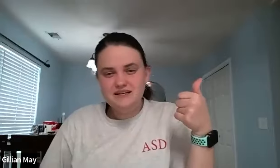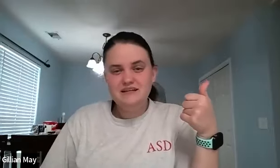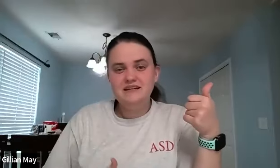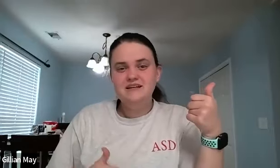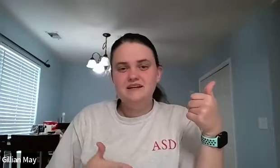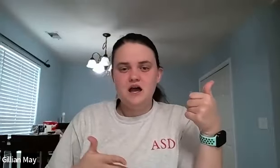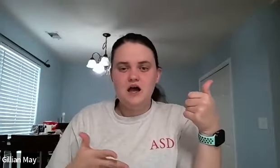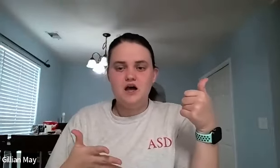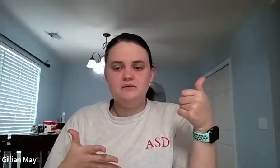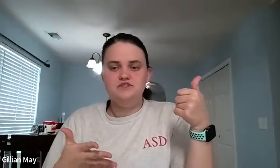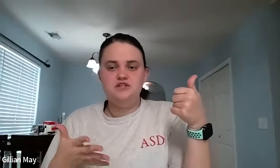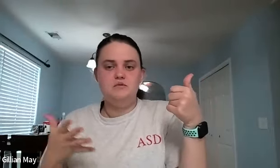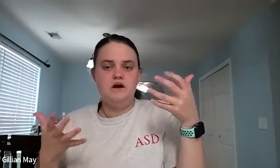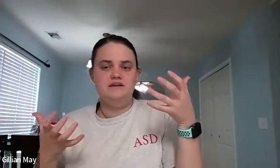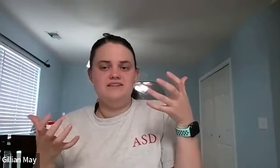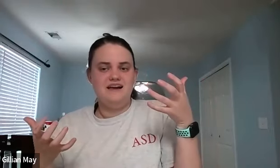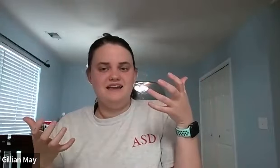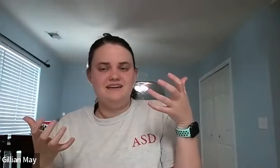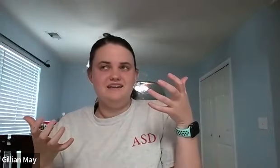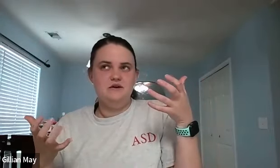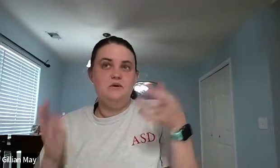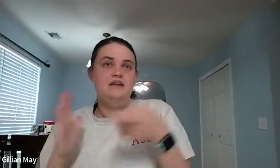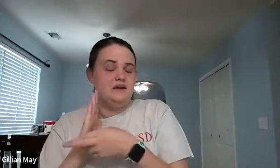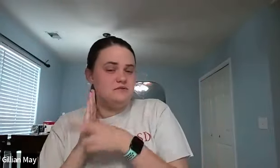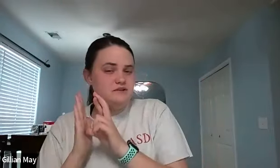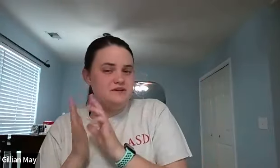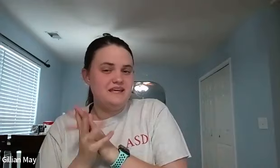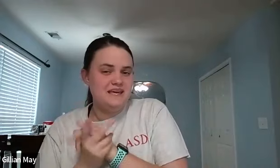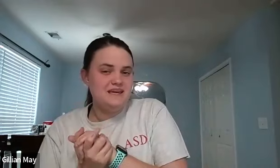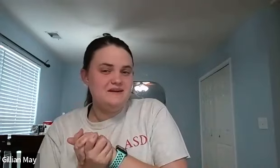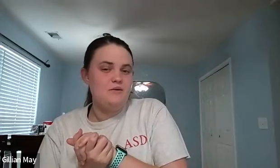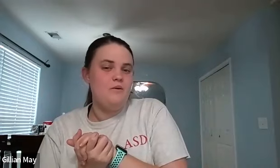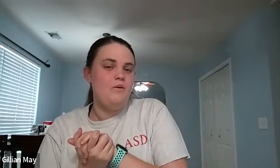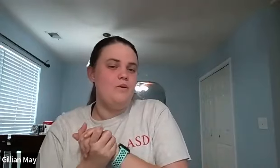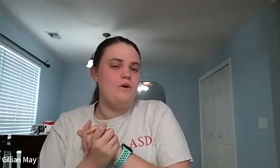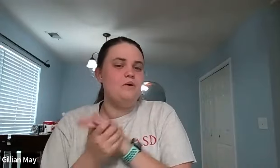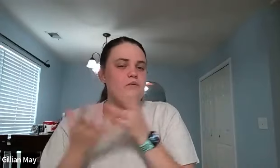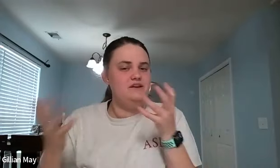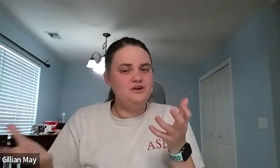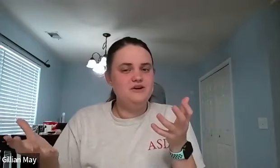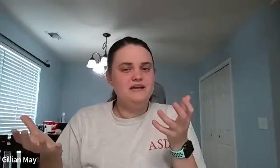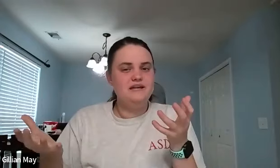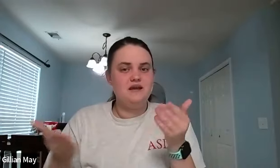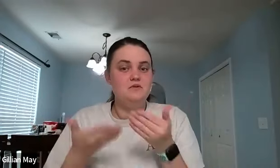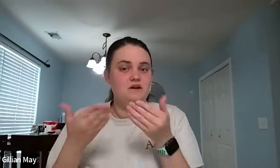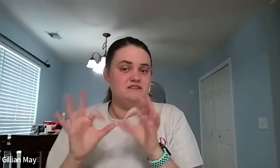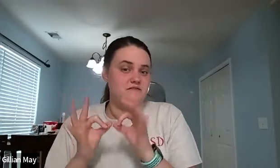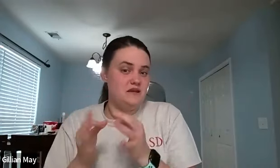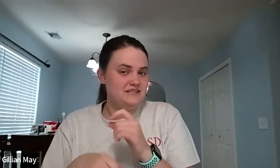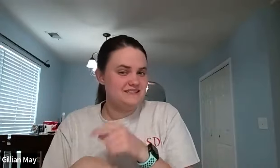good? Do you want to we can review again, or we could kind of move on to the family